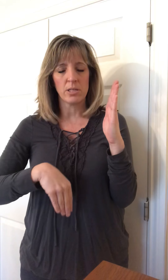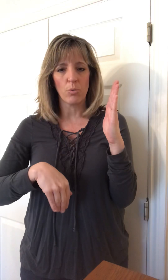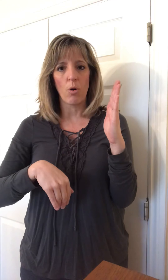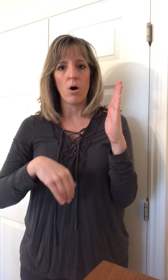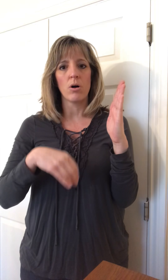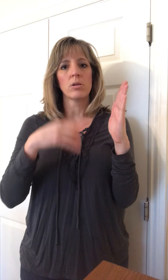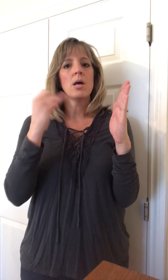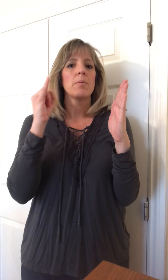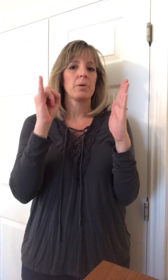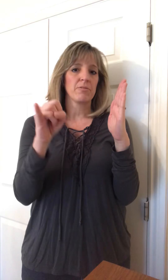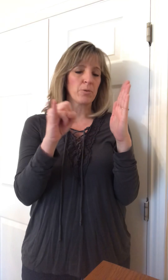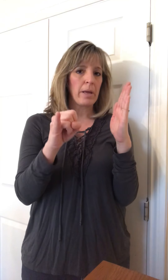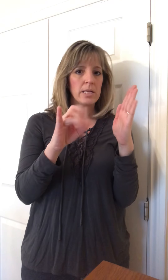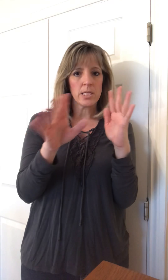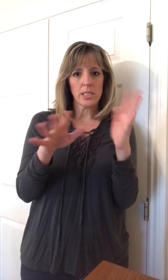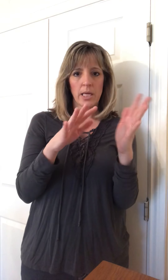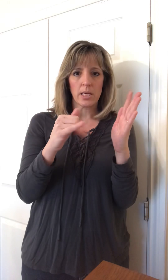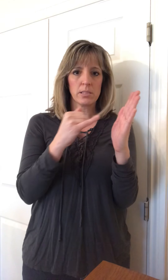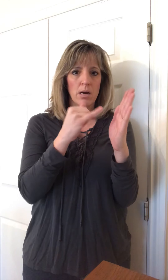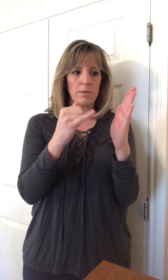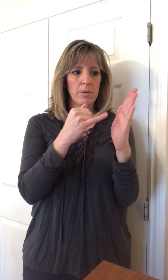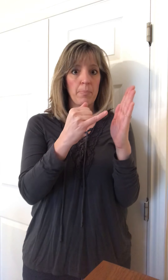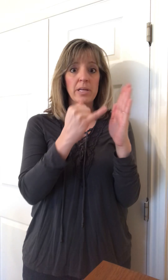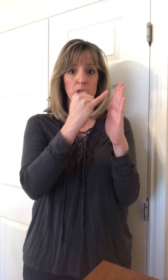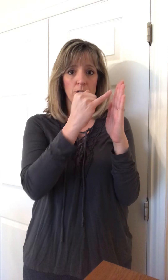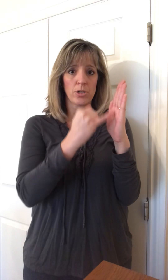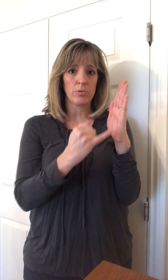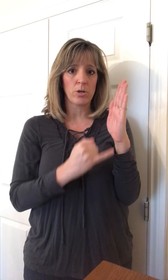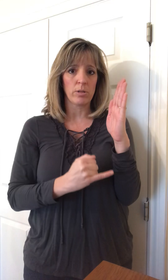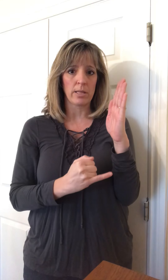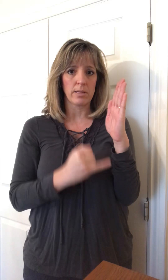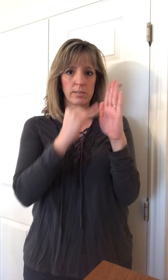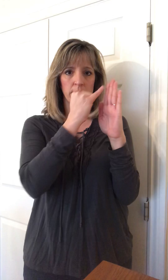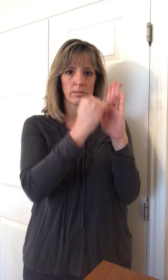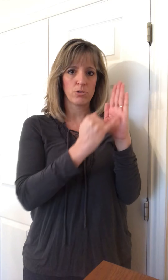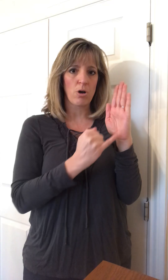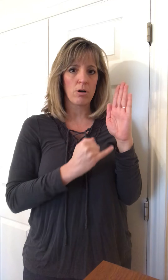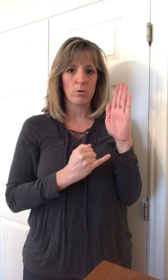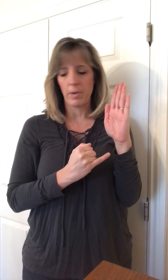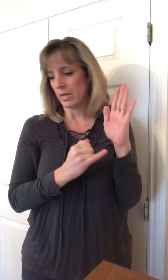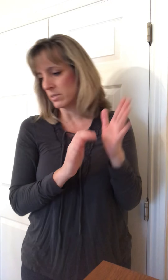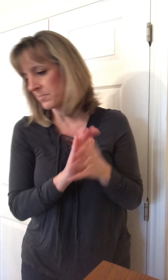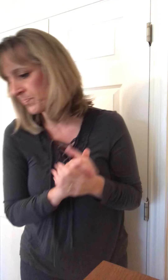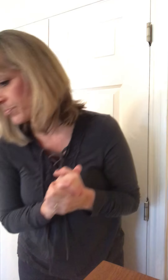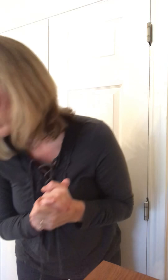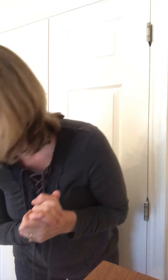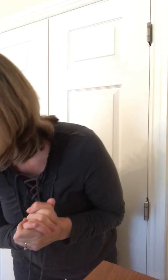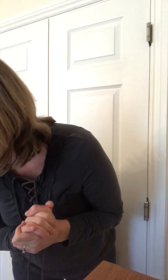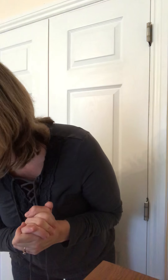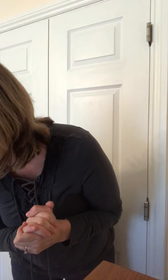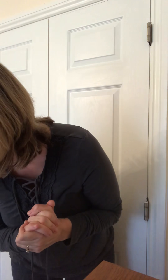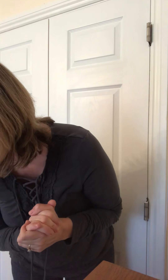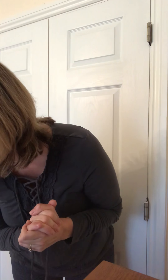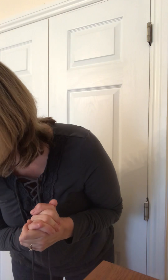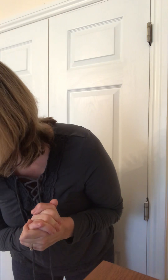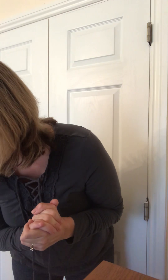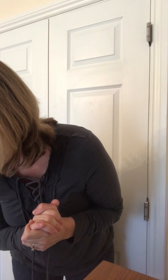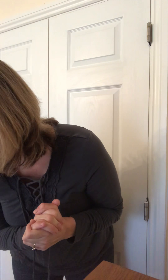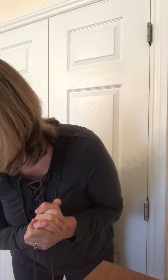a wall. But if you're painting like a picture, you would go like this. Draw or paint. Okay. The